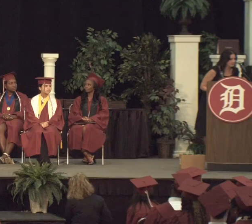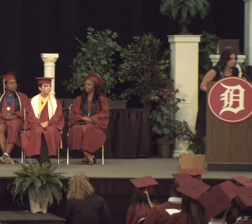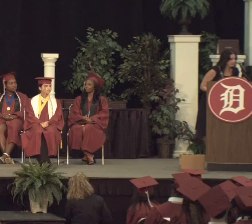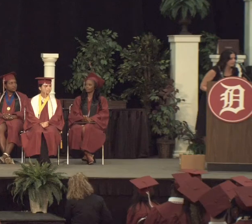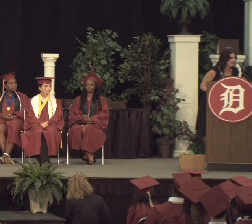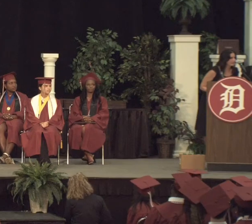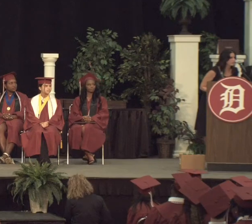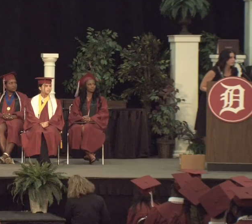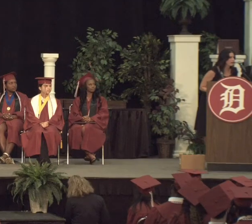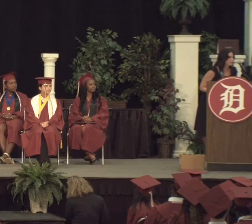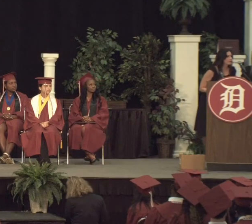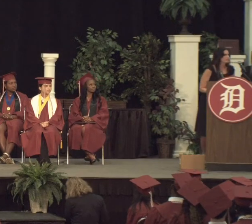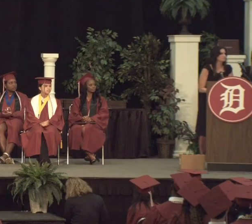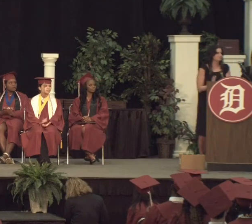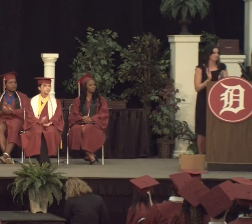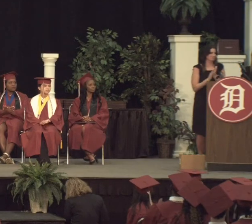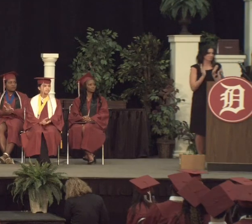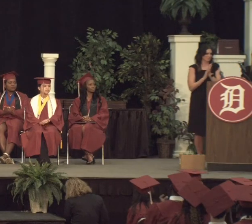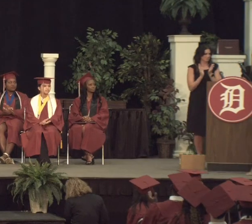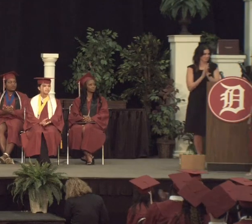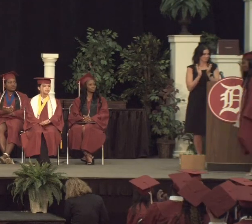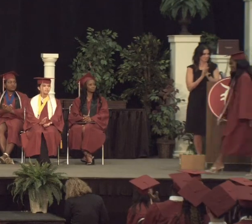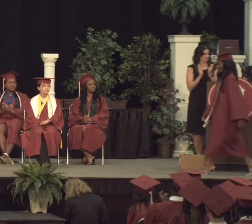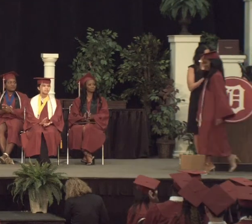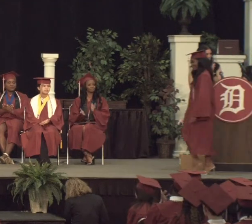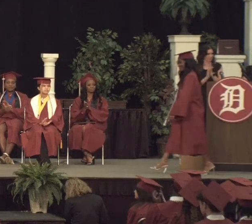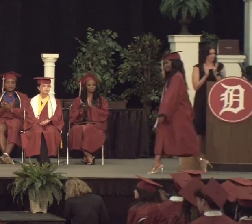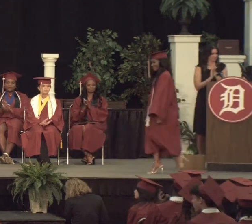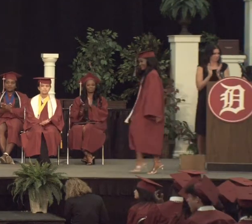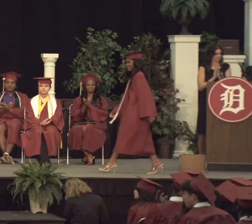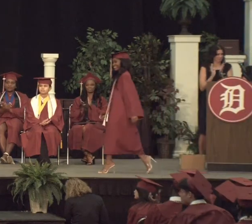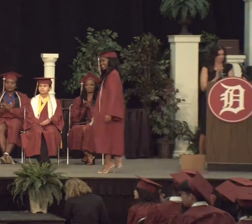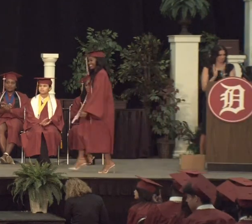Jalea Gibson, magna cum laude.